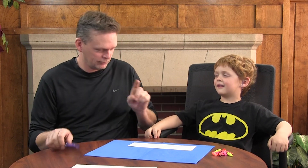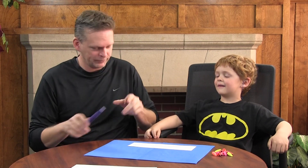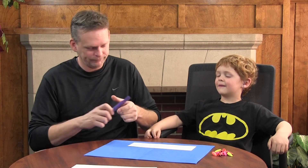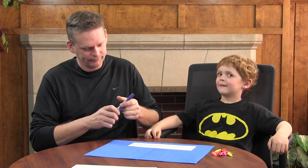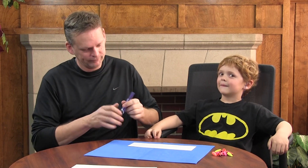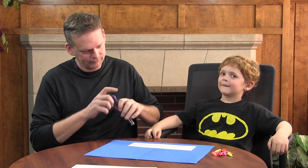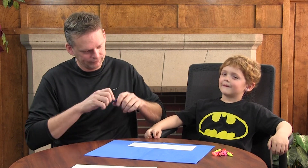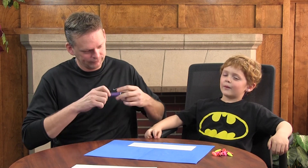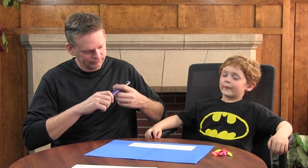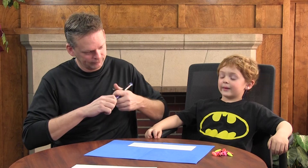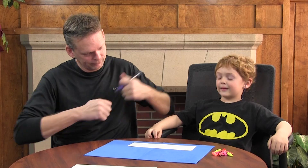erasers to count.